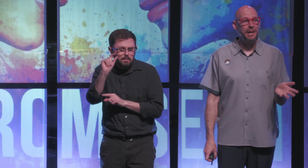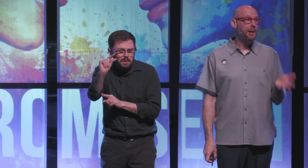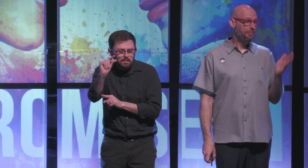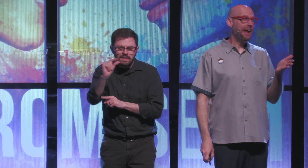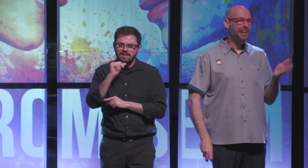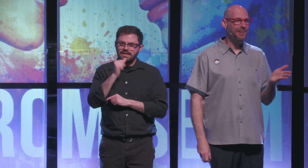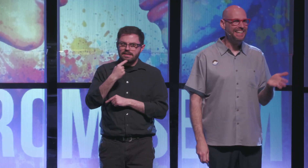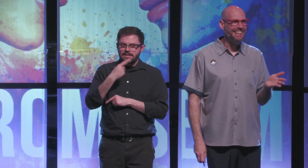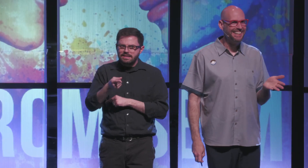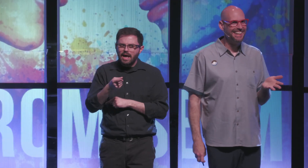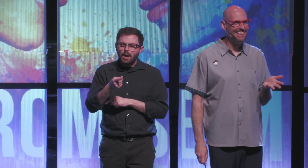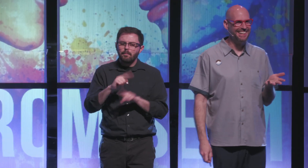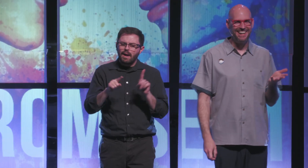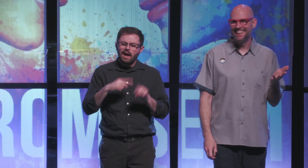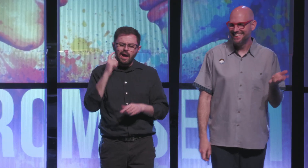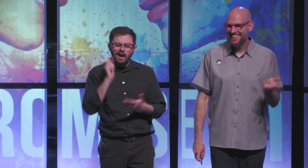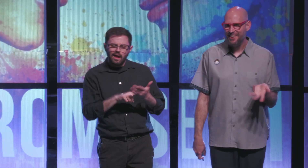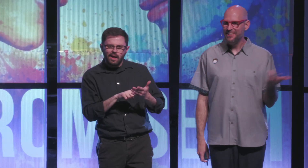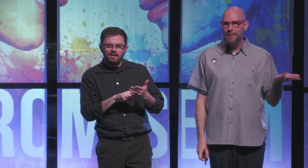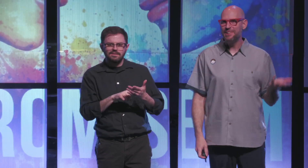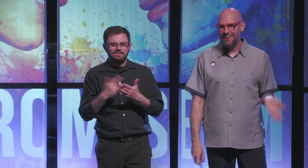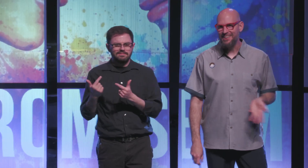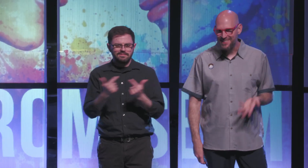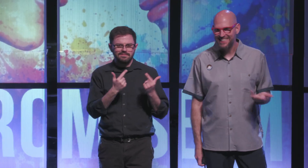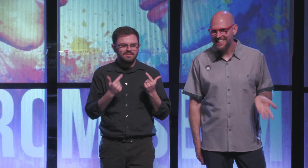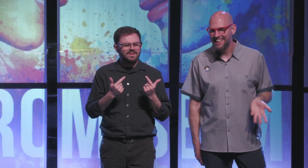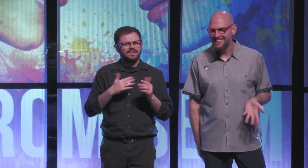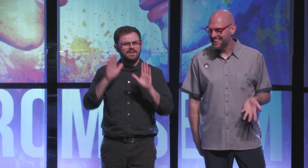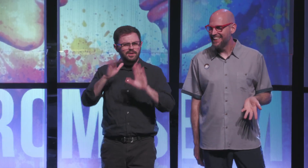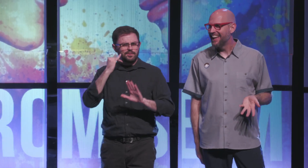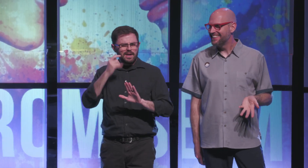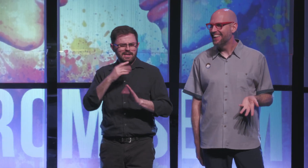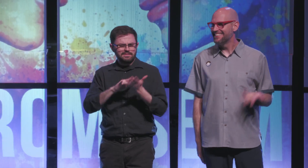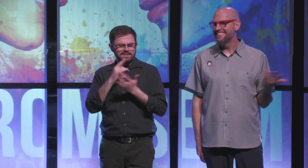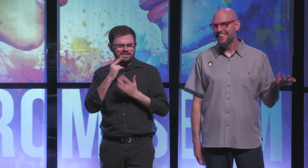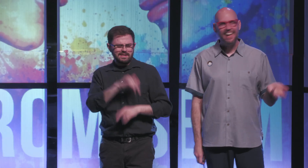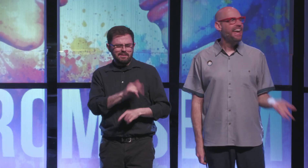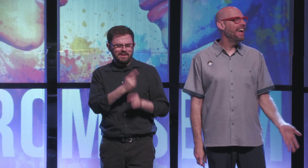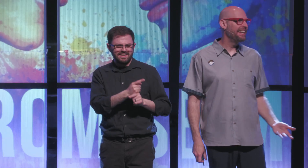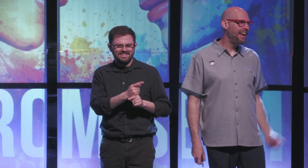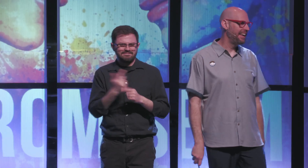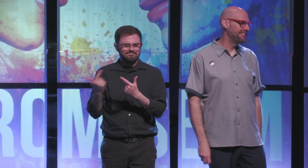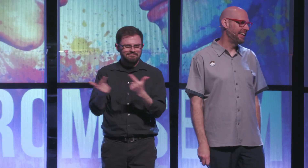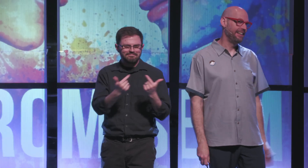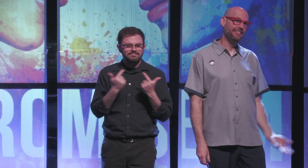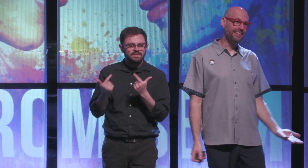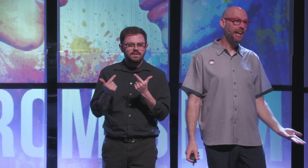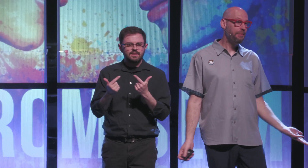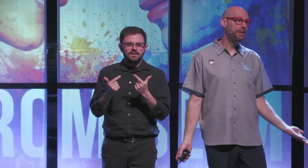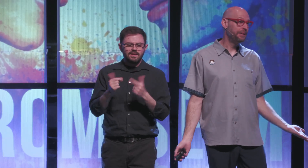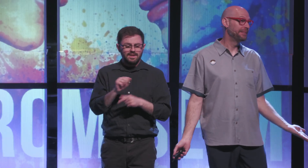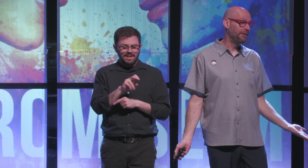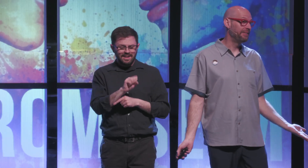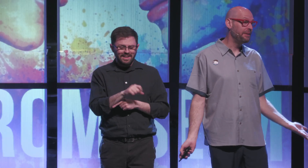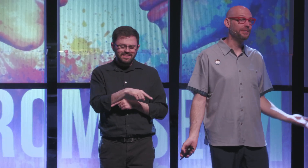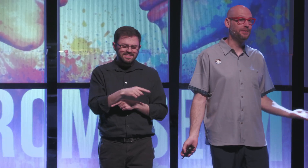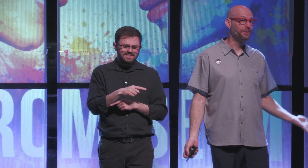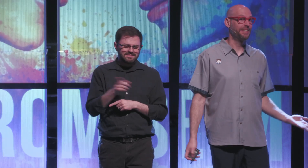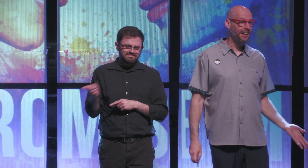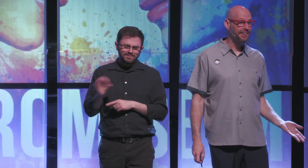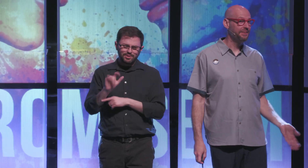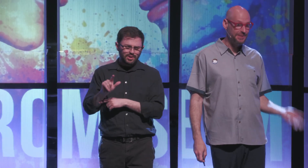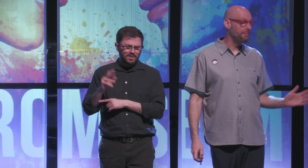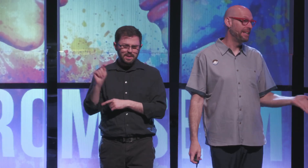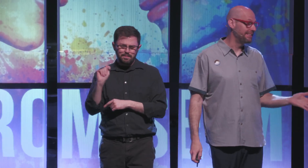anybody, but I know he did. Wouldn't that be great if Jesus actually said that? Ananias, like, the guy peed himself. He was